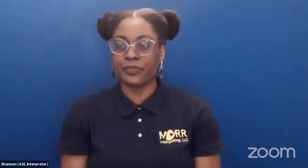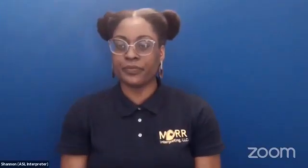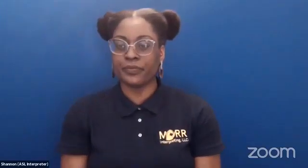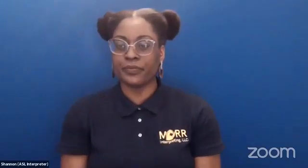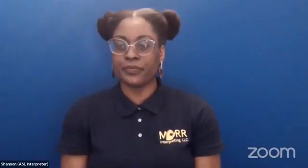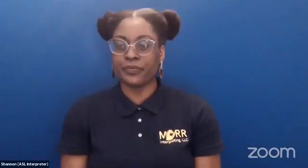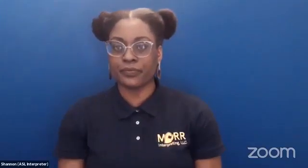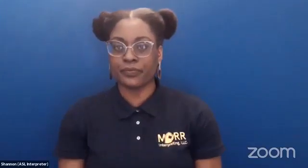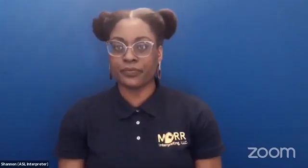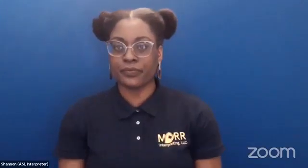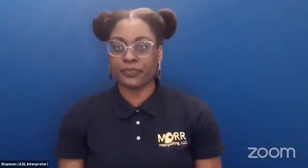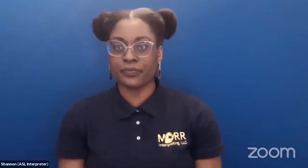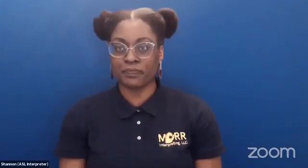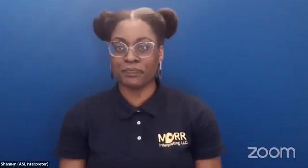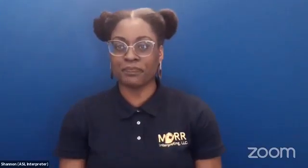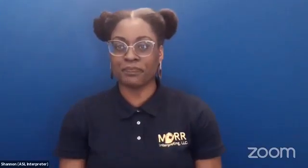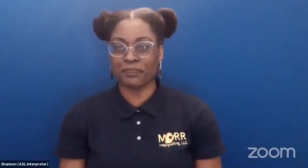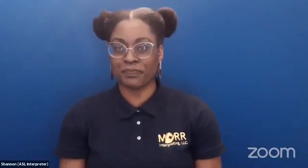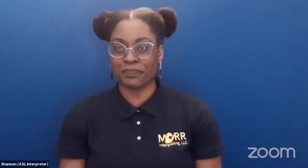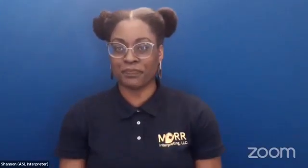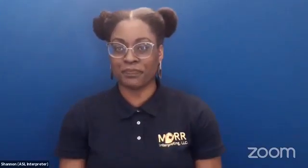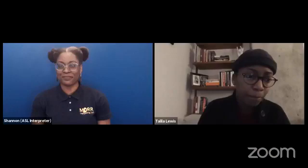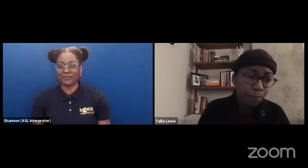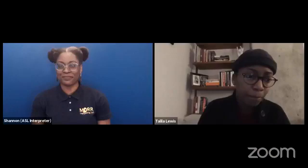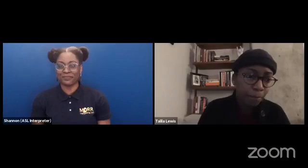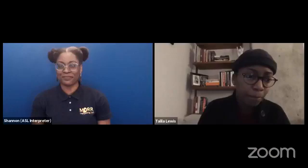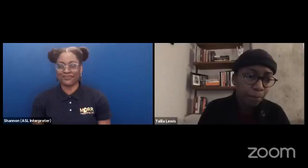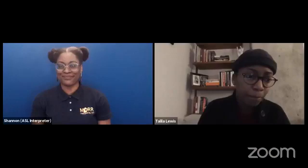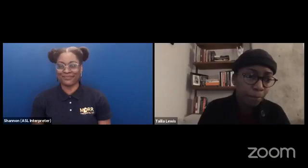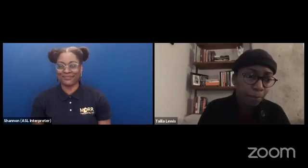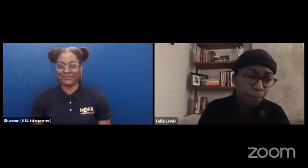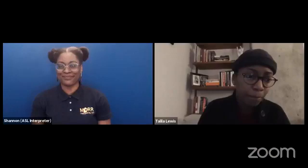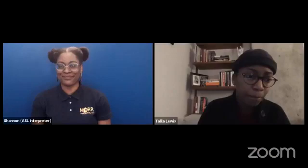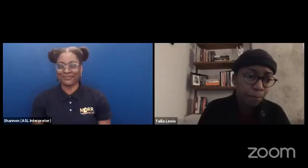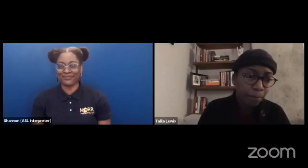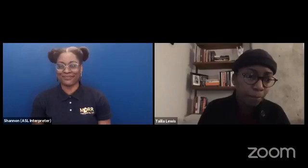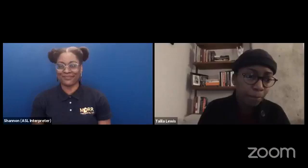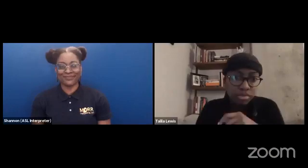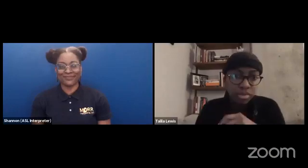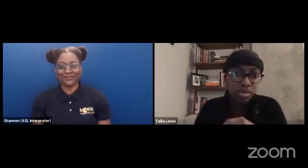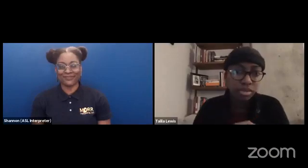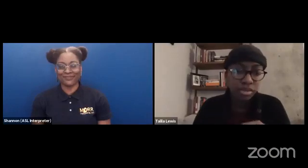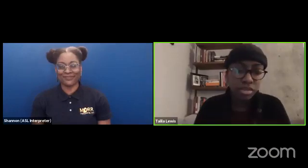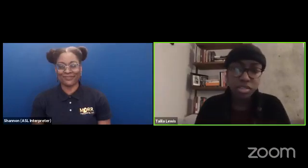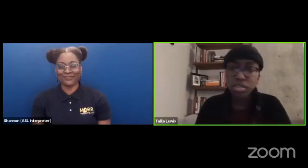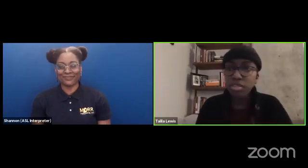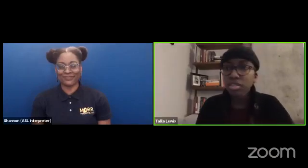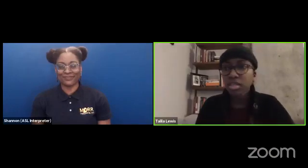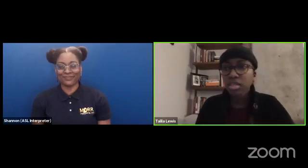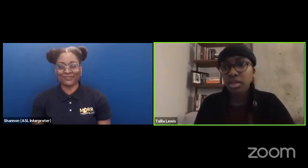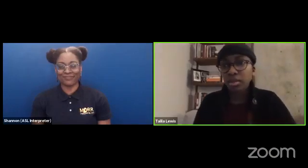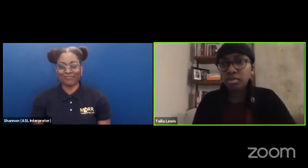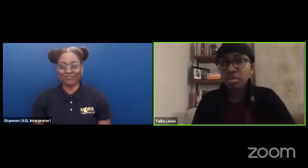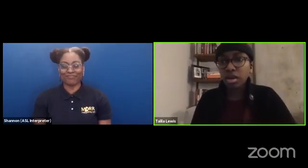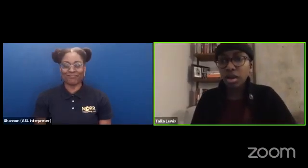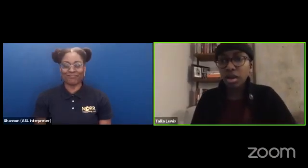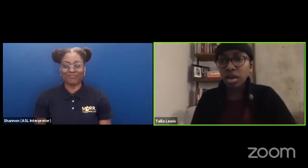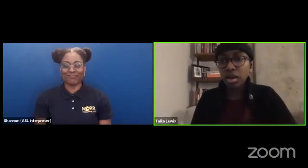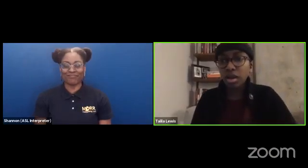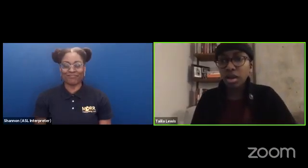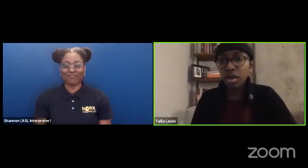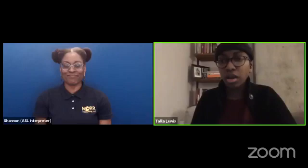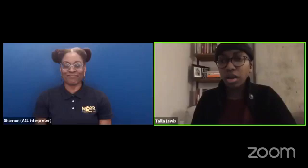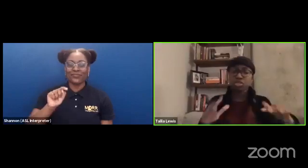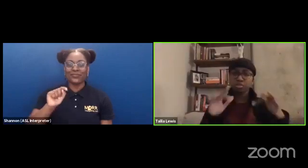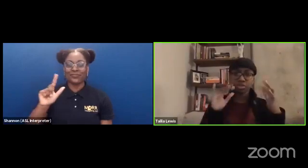This is TL. I wanted to jump in just for the sake of time and touch on one important part of disability justice.